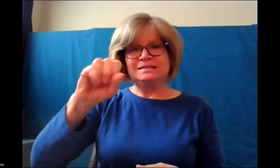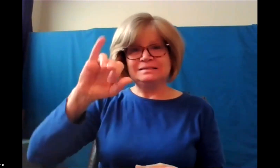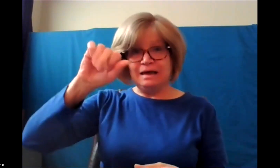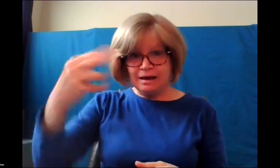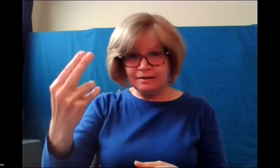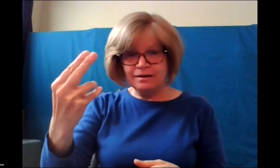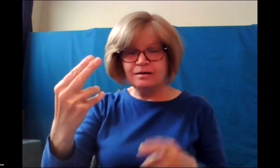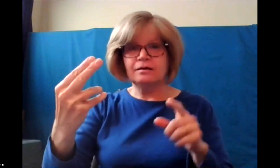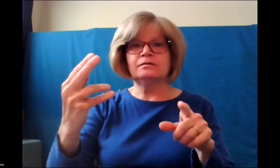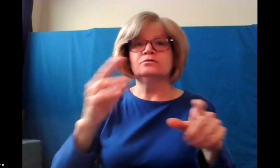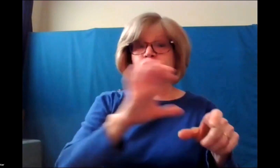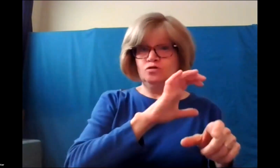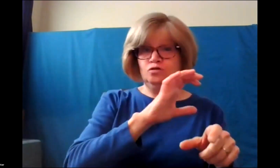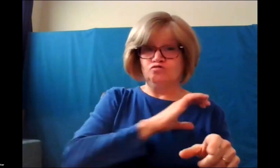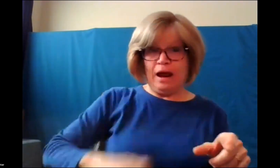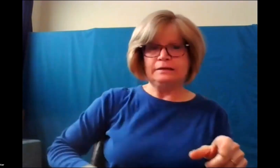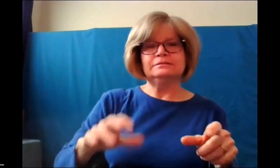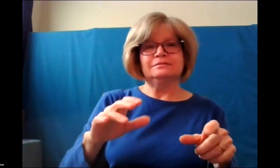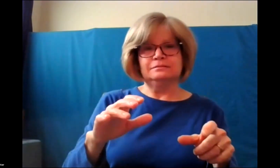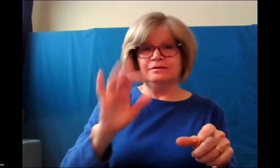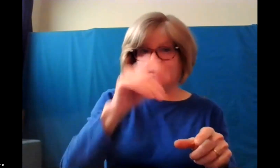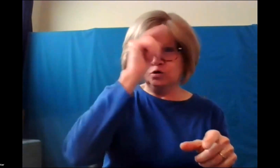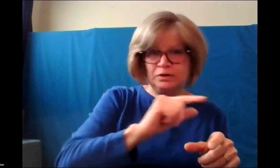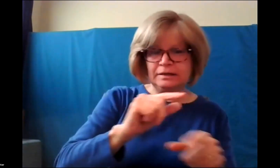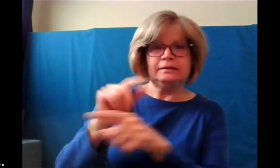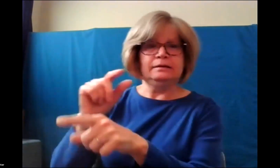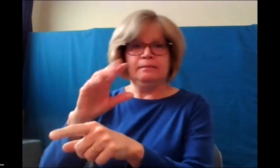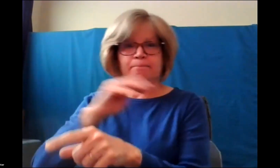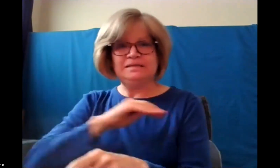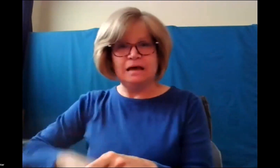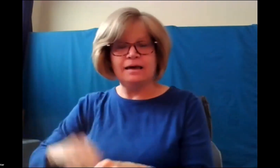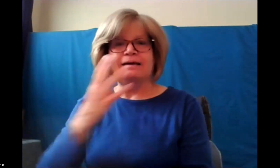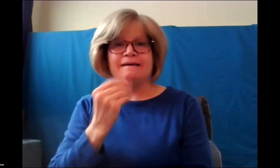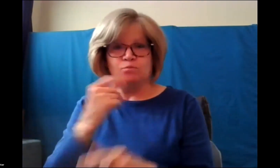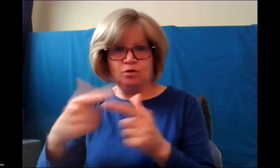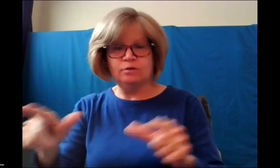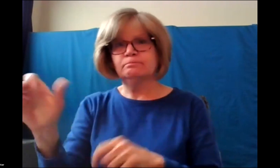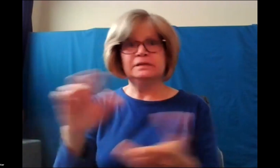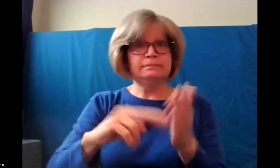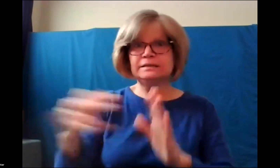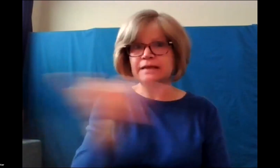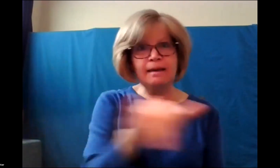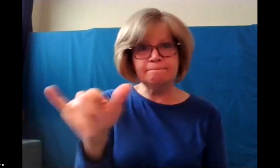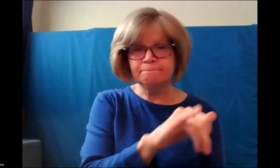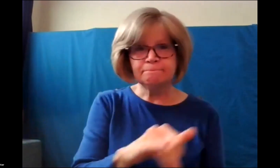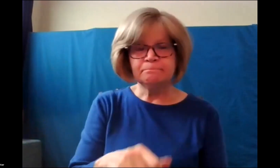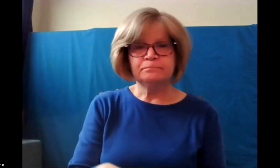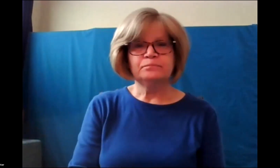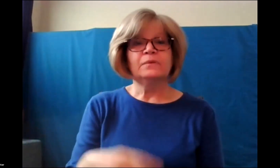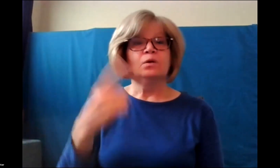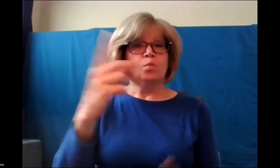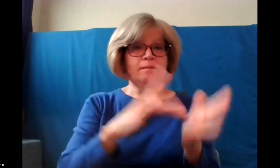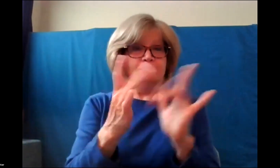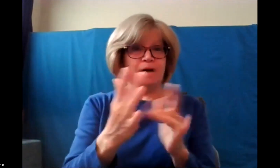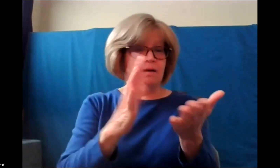known as the Christ in the Greek language. Indeed, as one commentator wrote, Jesus is the only true